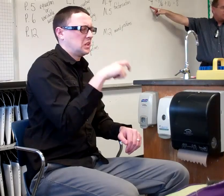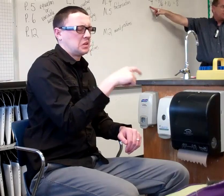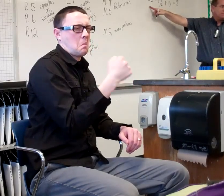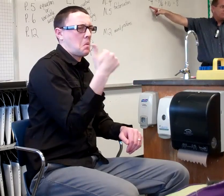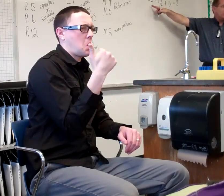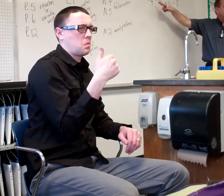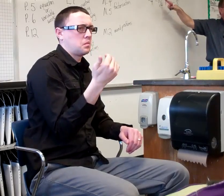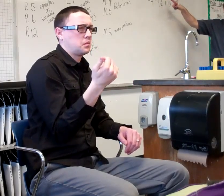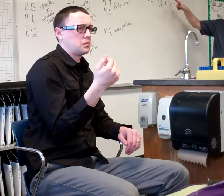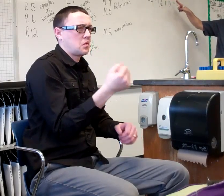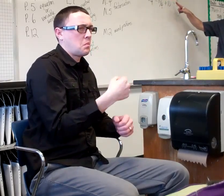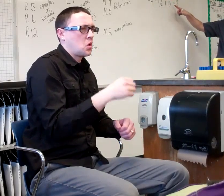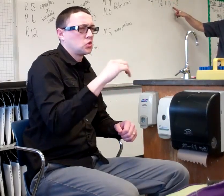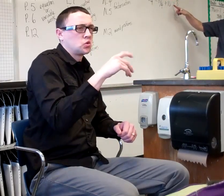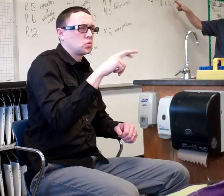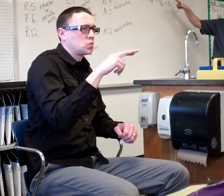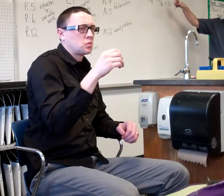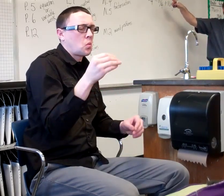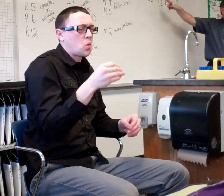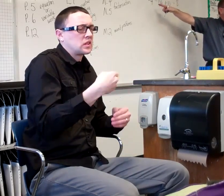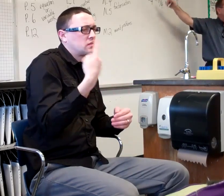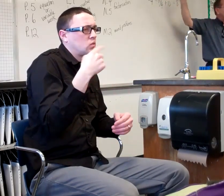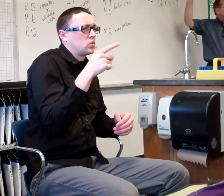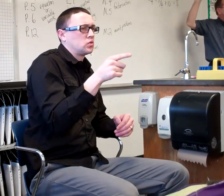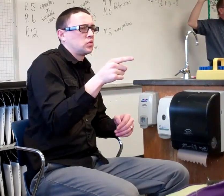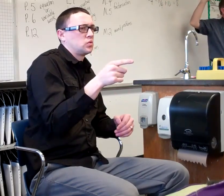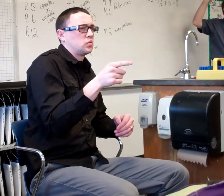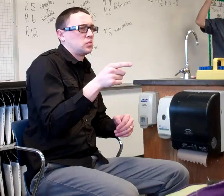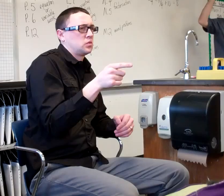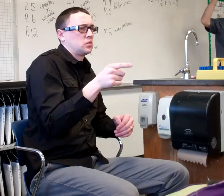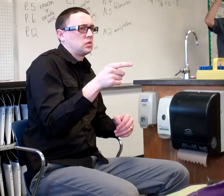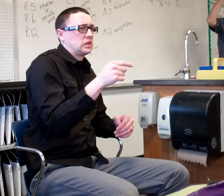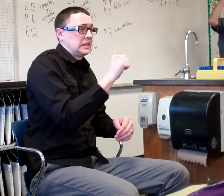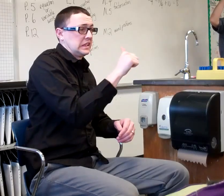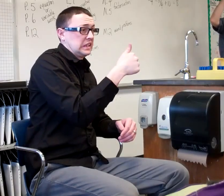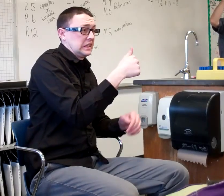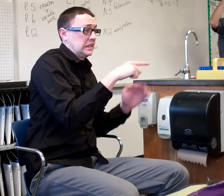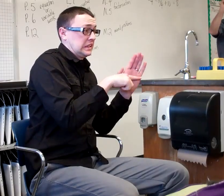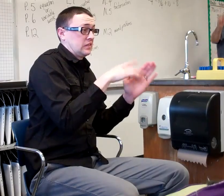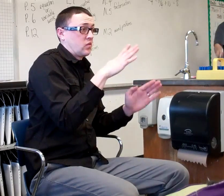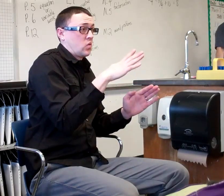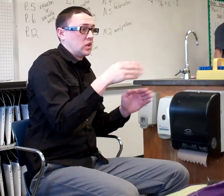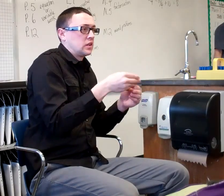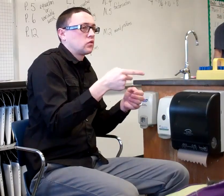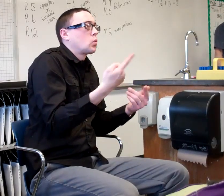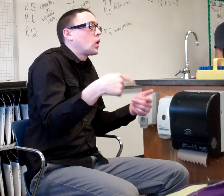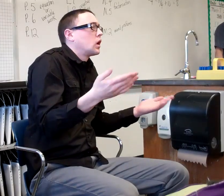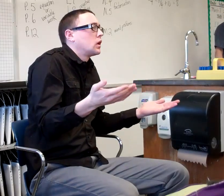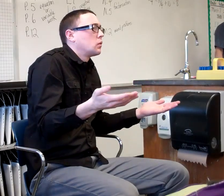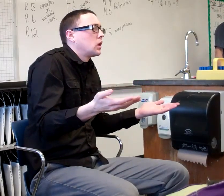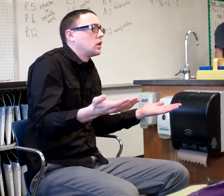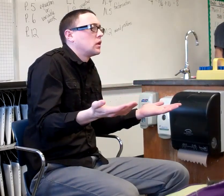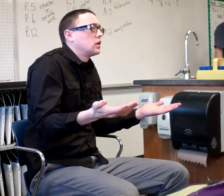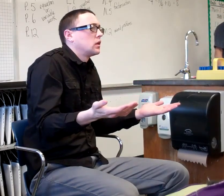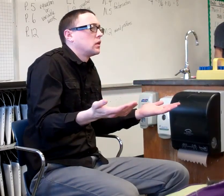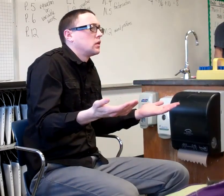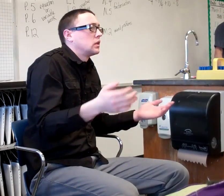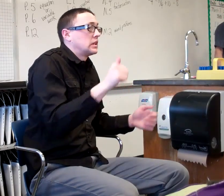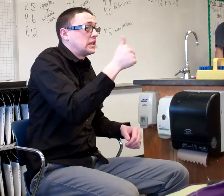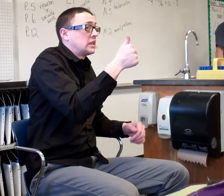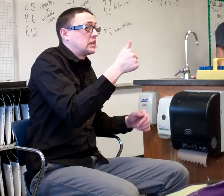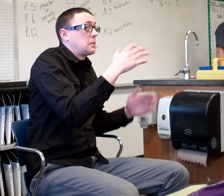chores easier. Put them together first. 10 and -4 gives me how much? 10